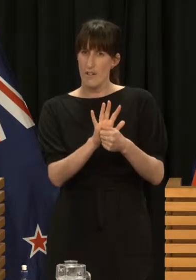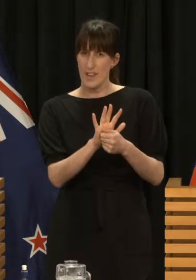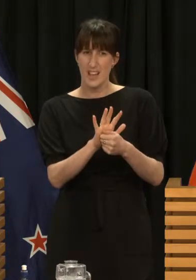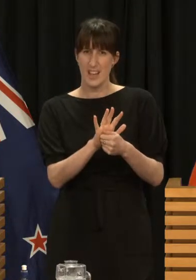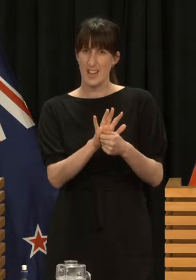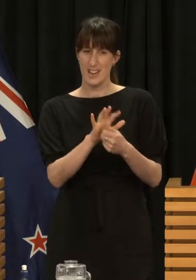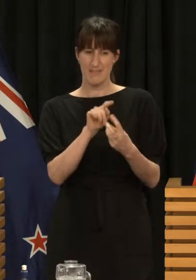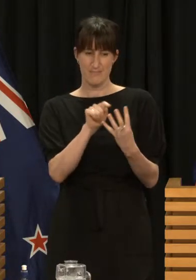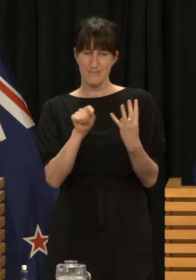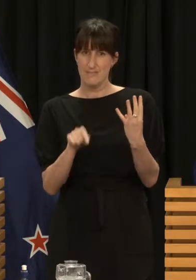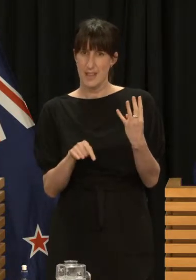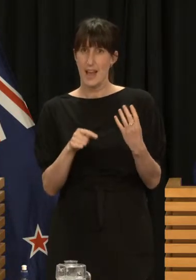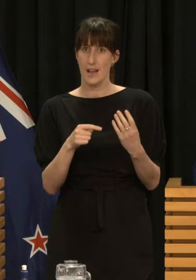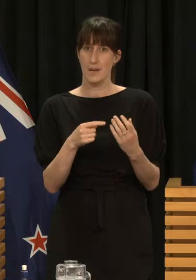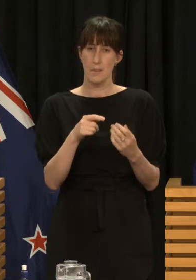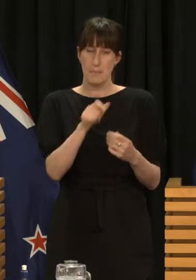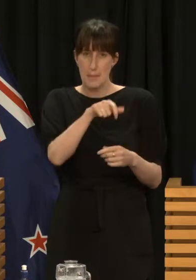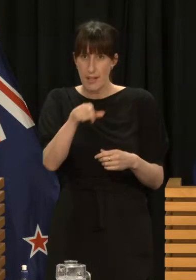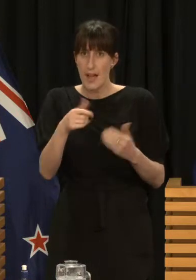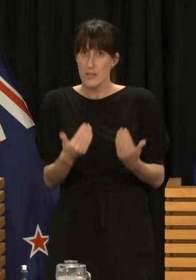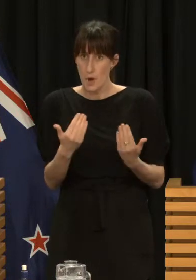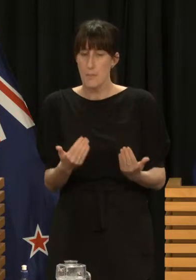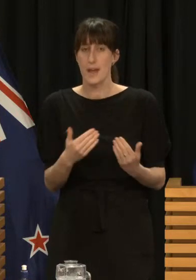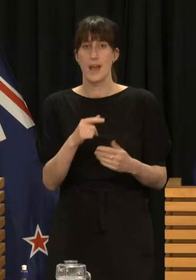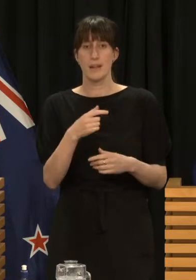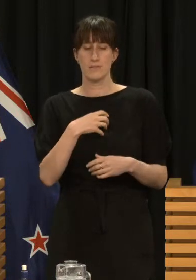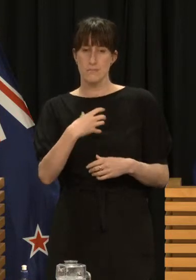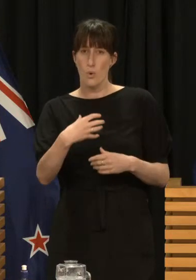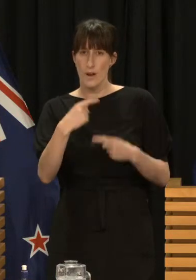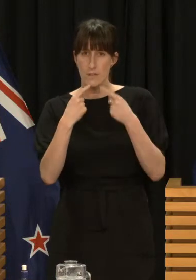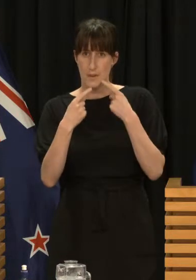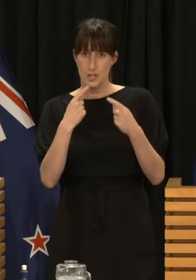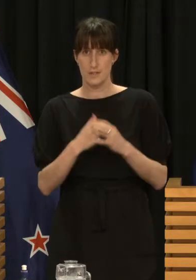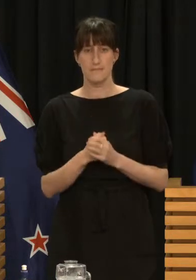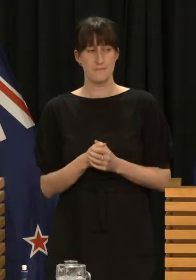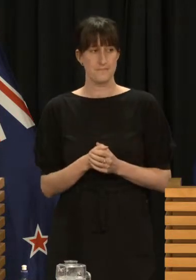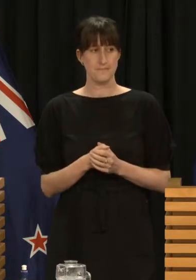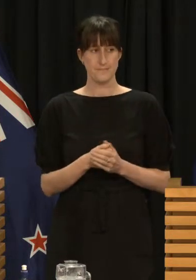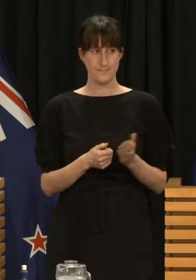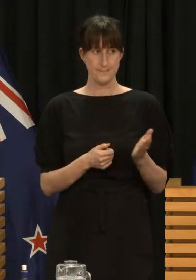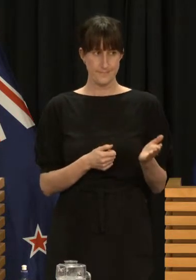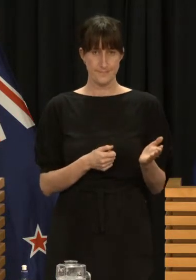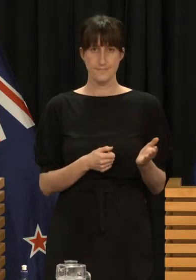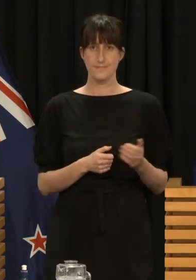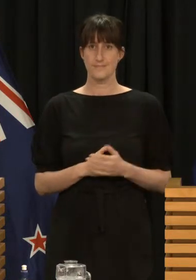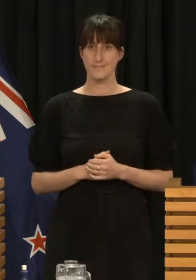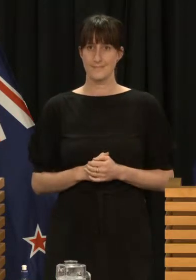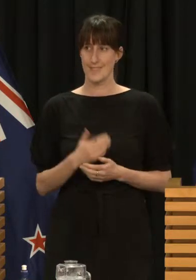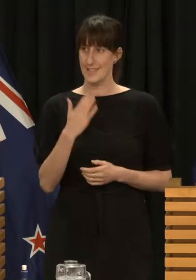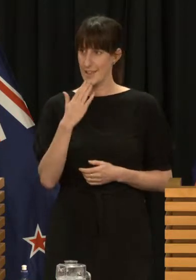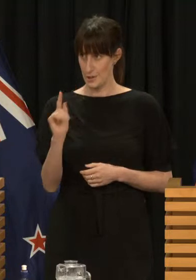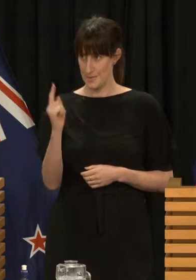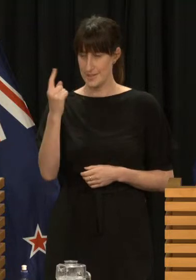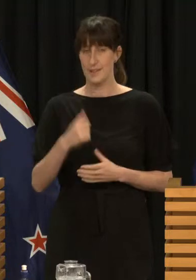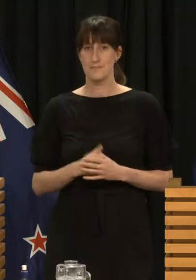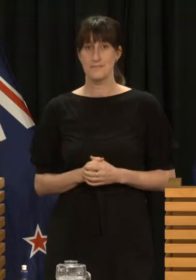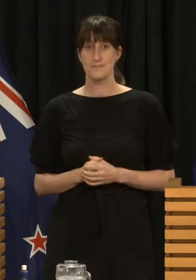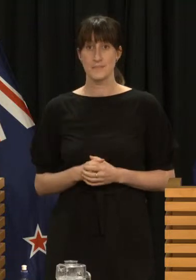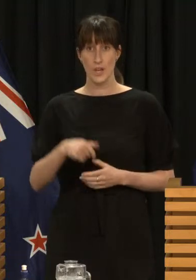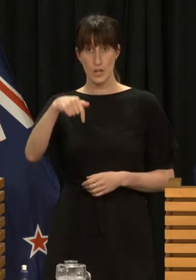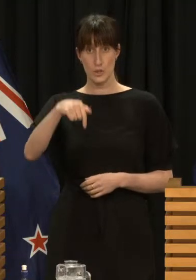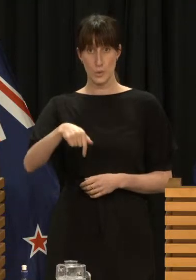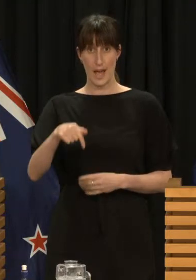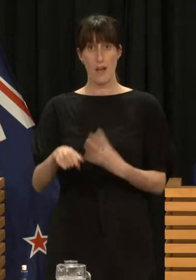of the decisions and further instructions that we'll be putting in place. Dr. McElnay. Thank you, Minister. There are